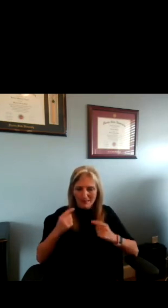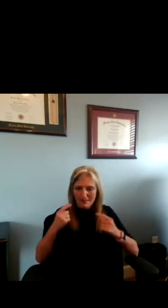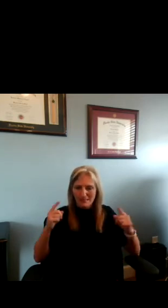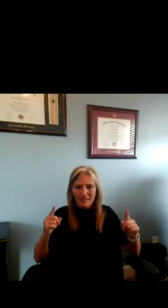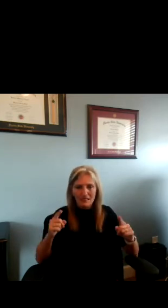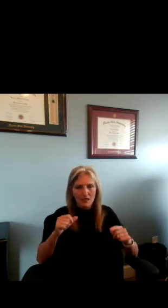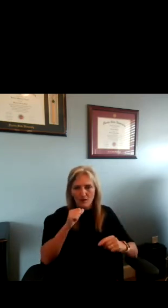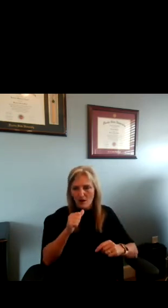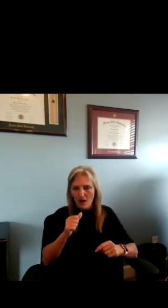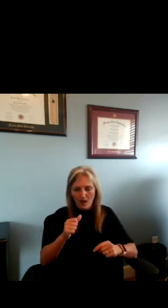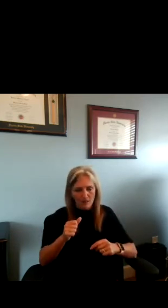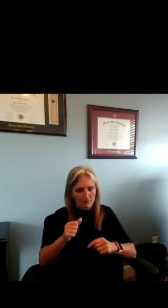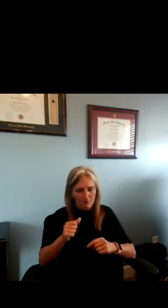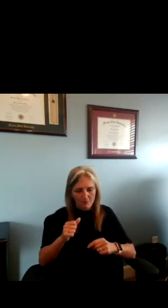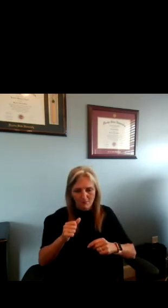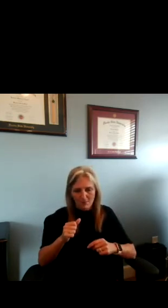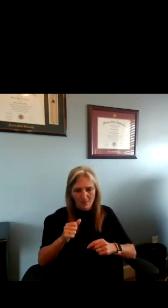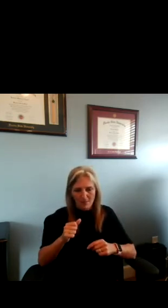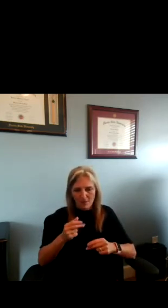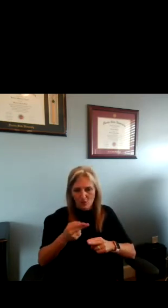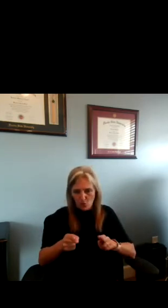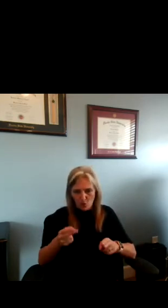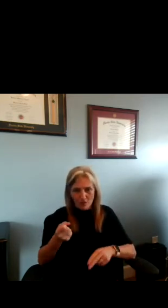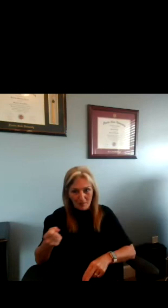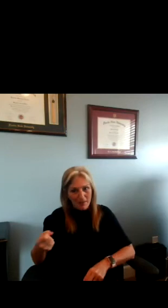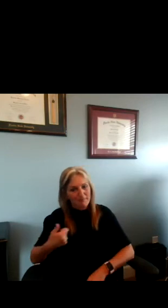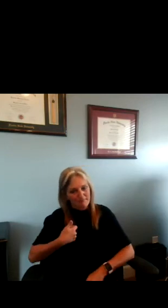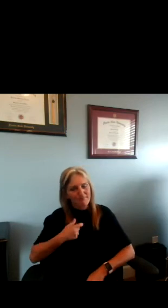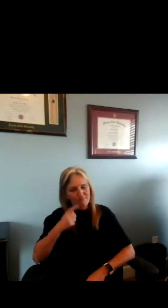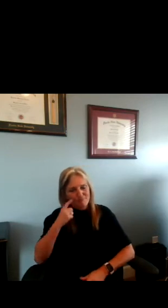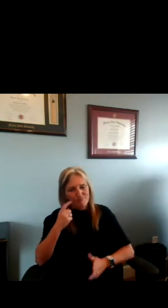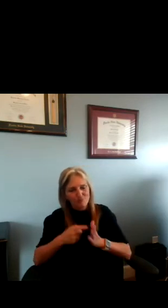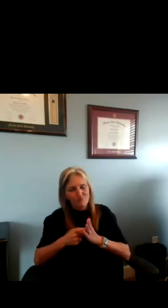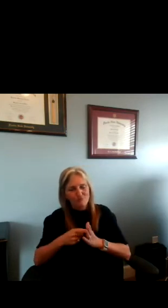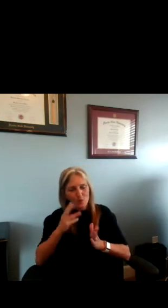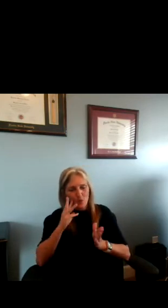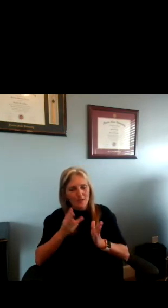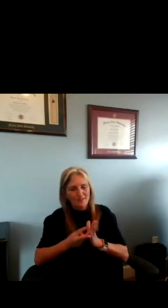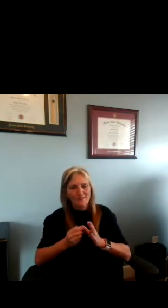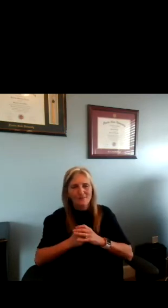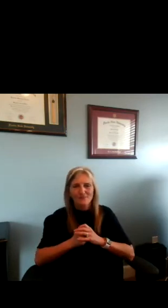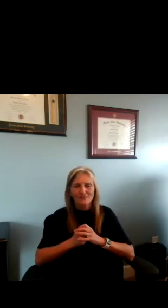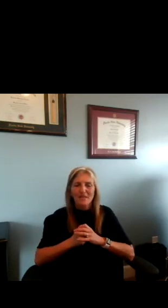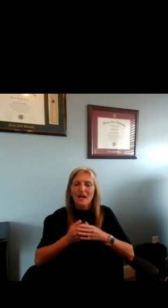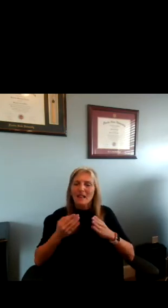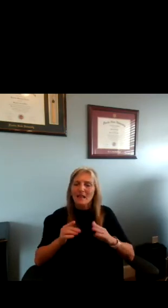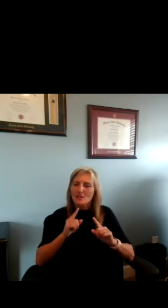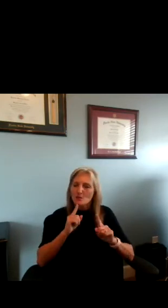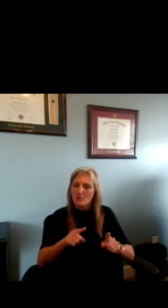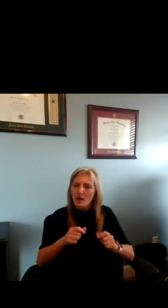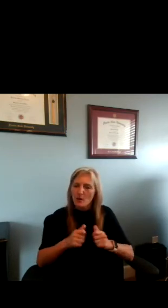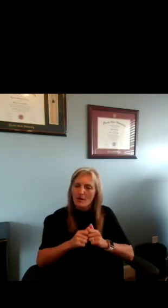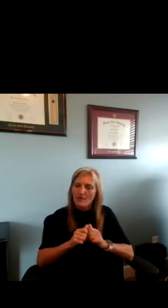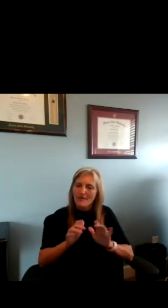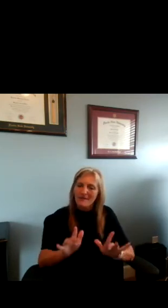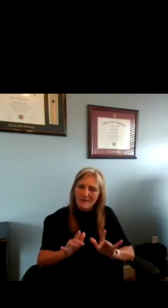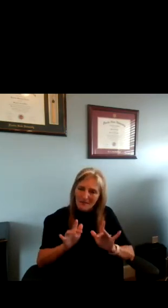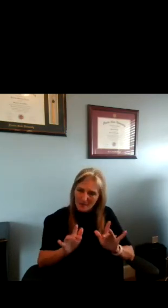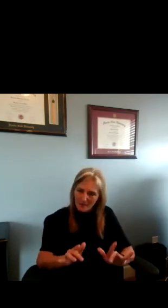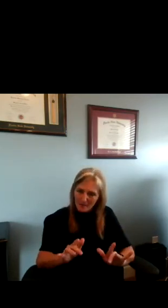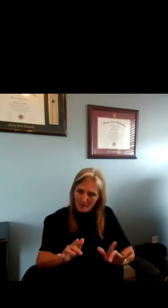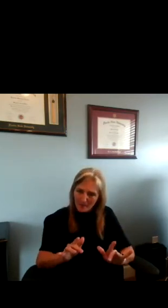not in short supply. I'm a witness. Let's respond with empathy that is